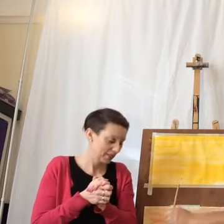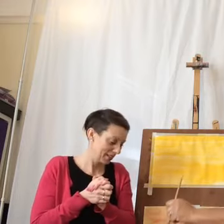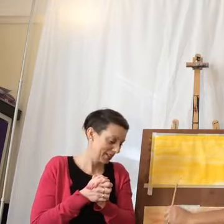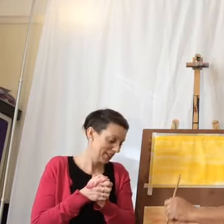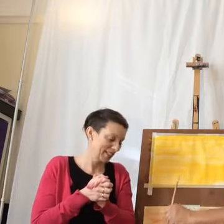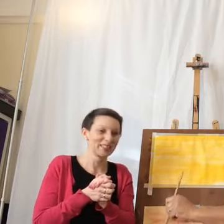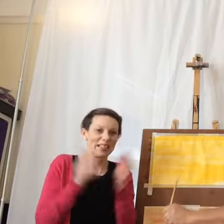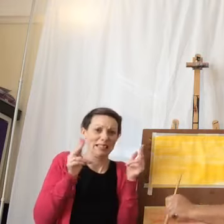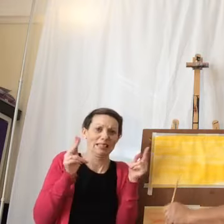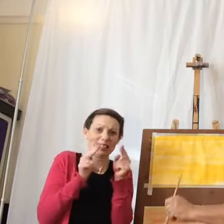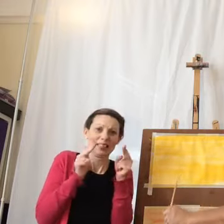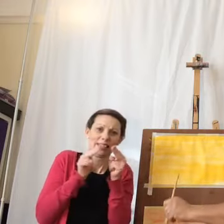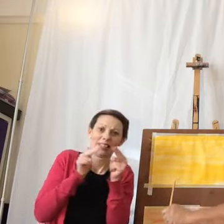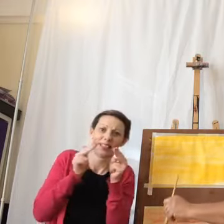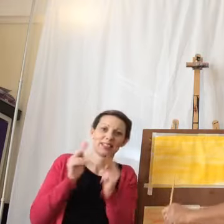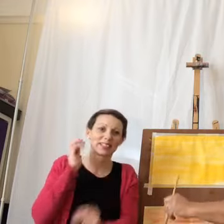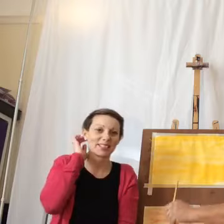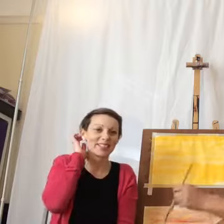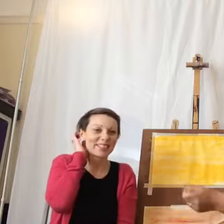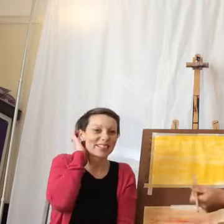much.